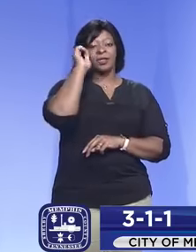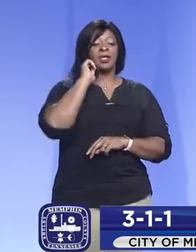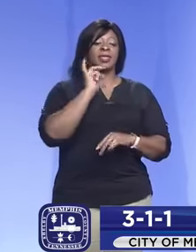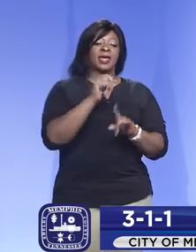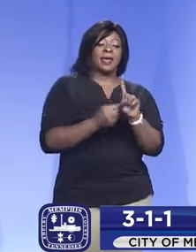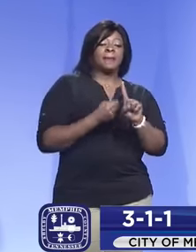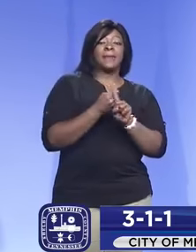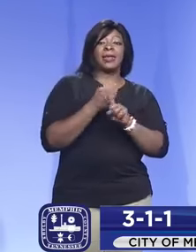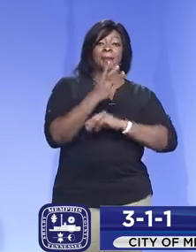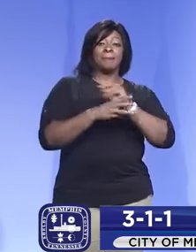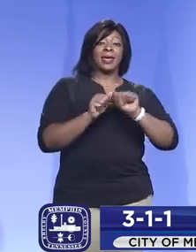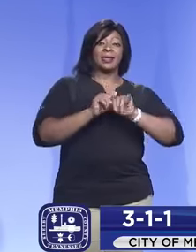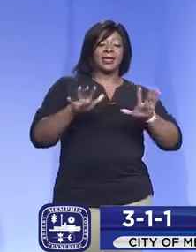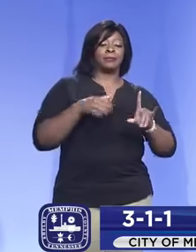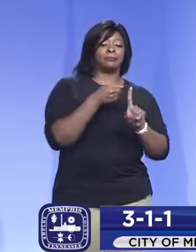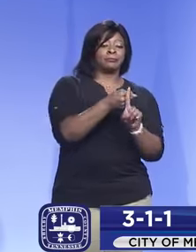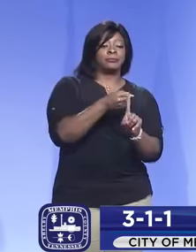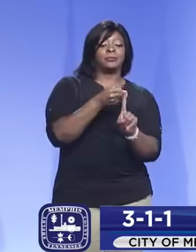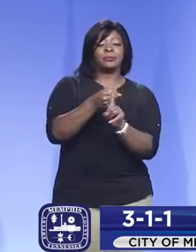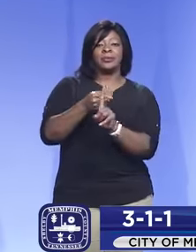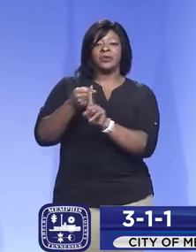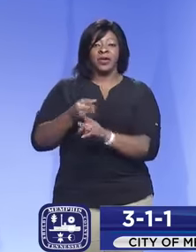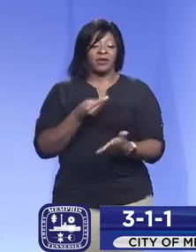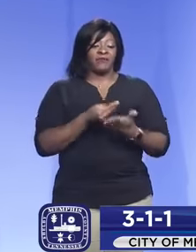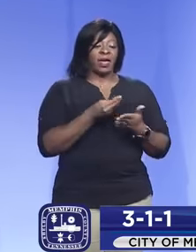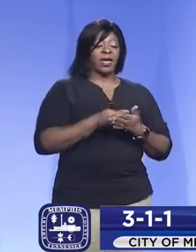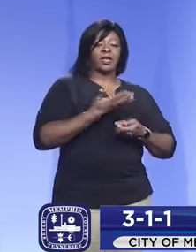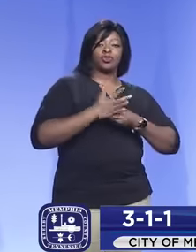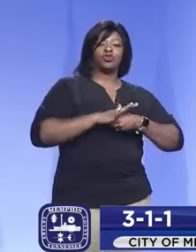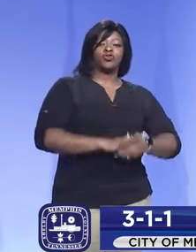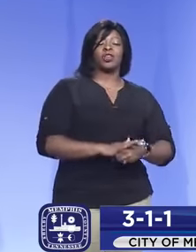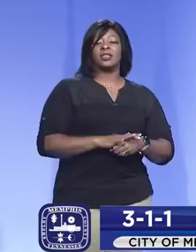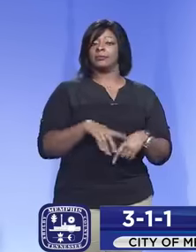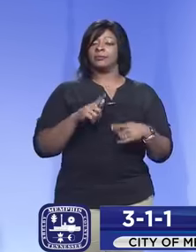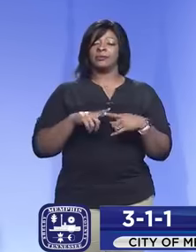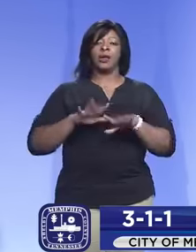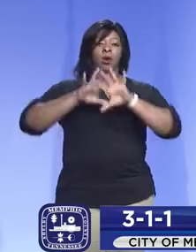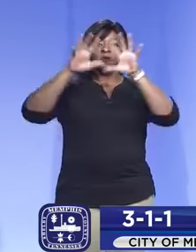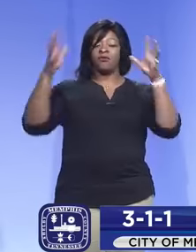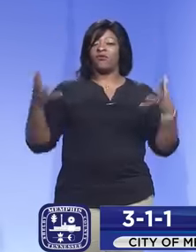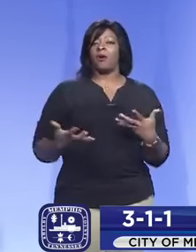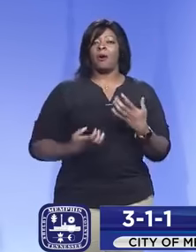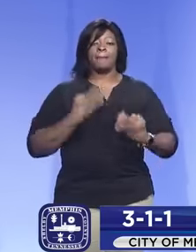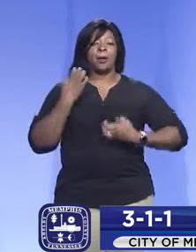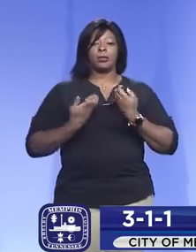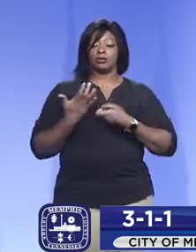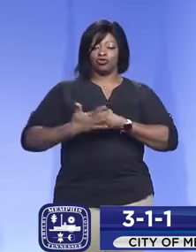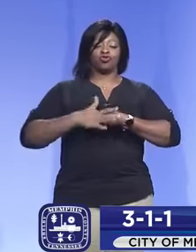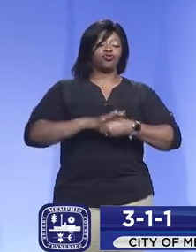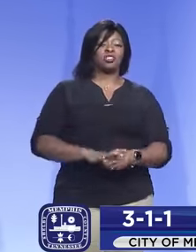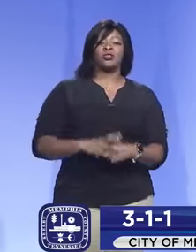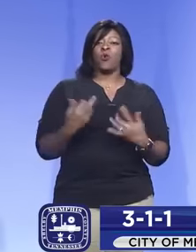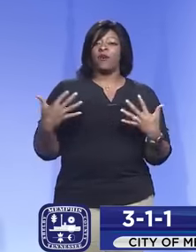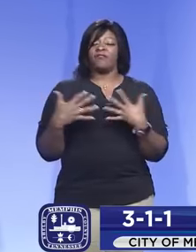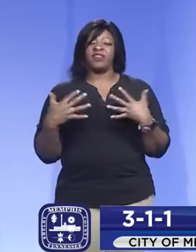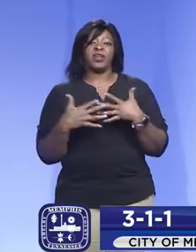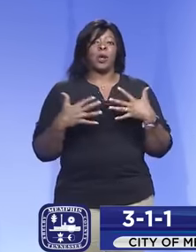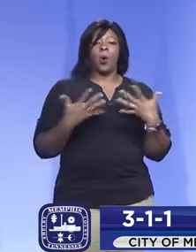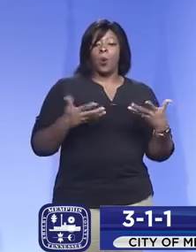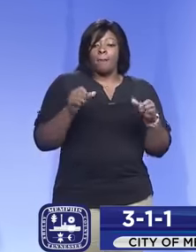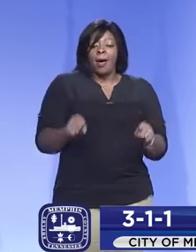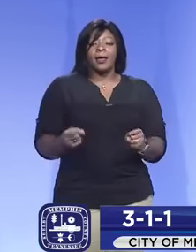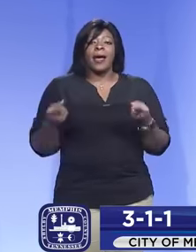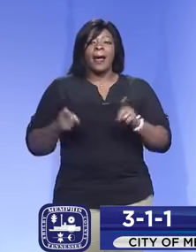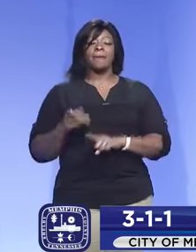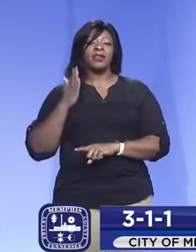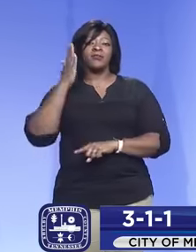impact of the pandemic, everything from the financial stress to the overall emotional stress or fear of what may